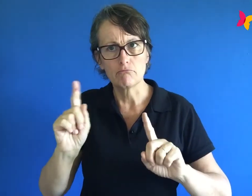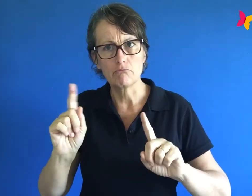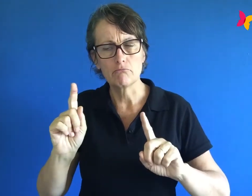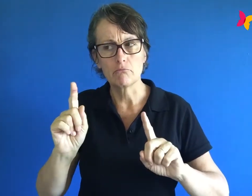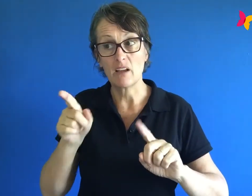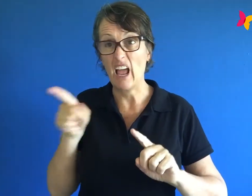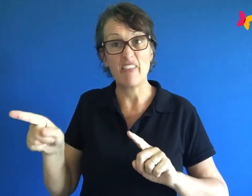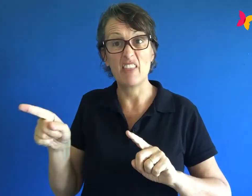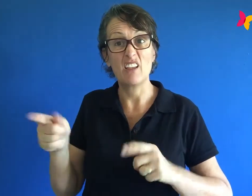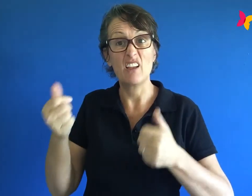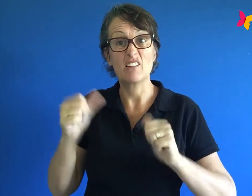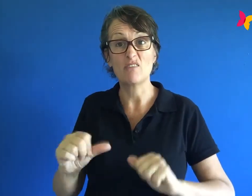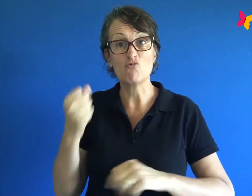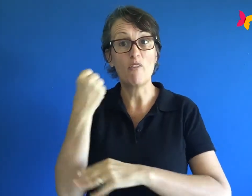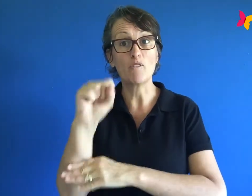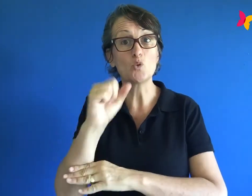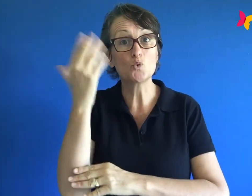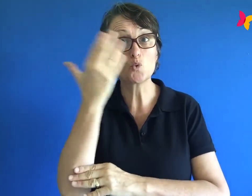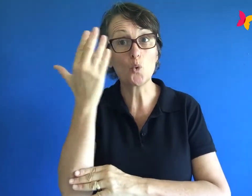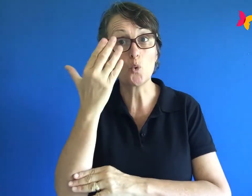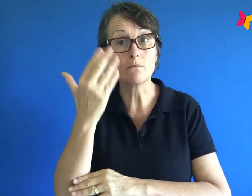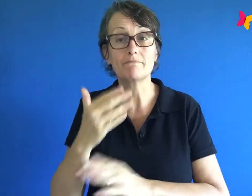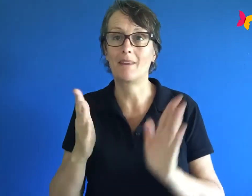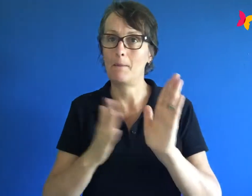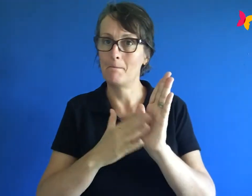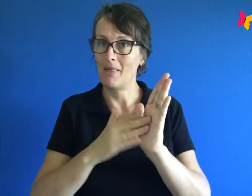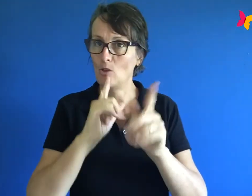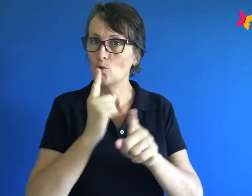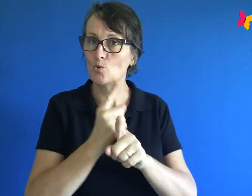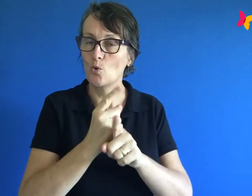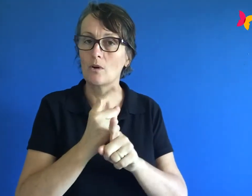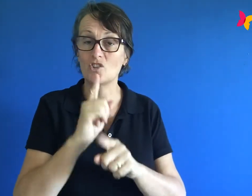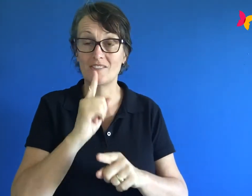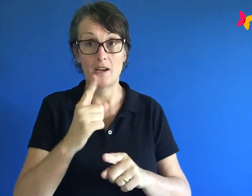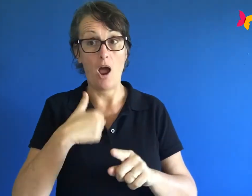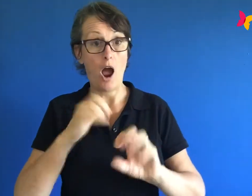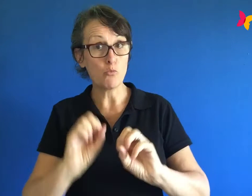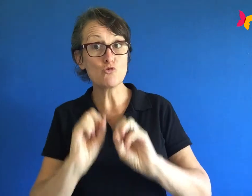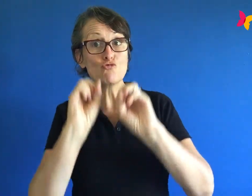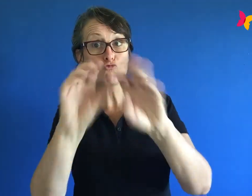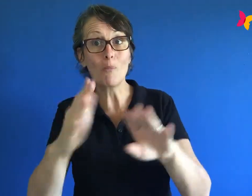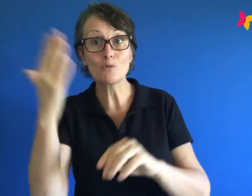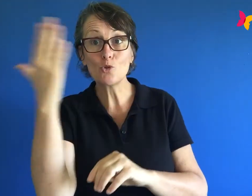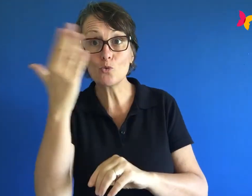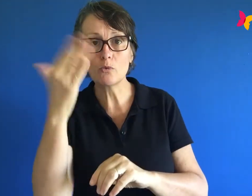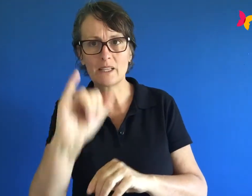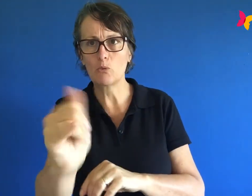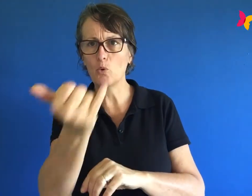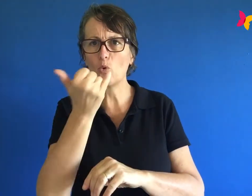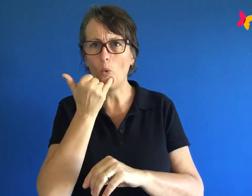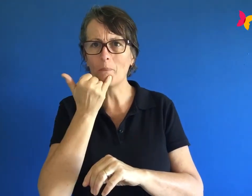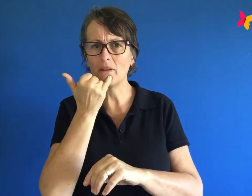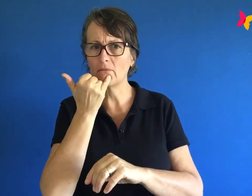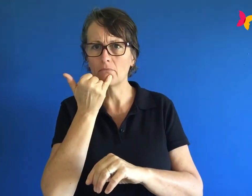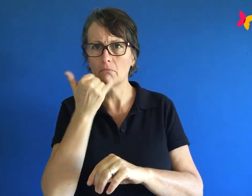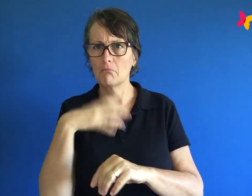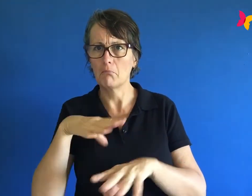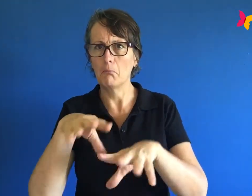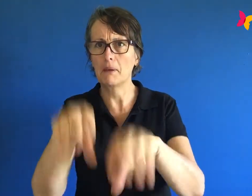help. Initially, I would drop him at school and he would call me by the time I got home. He called me to say, come and pick me